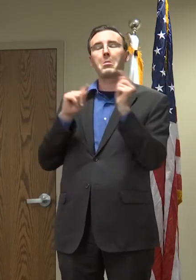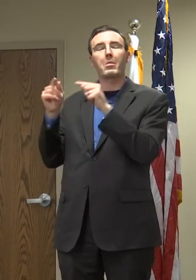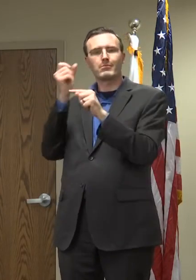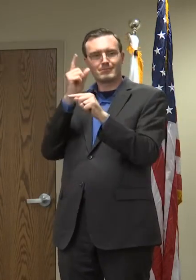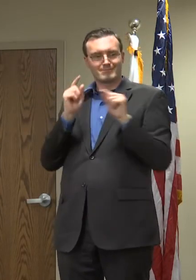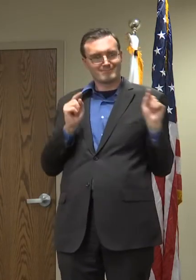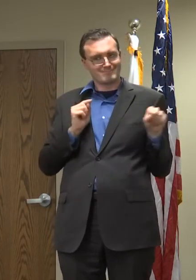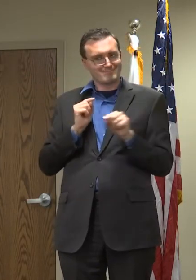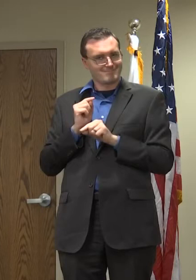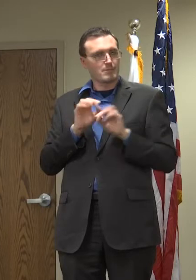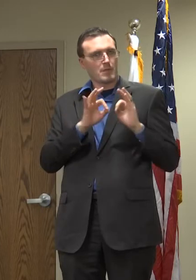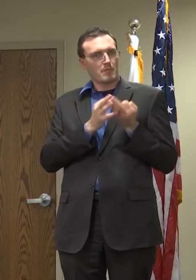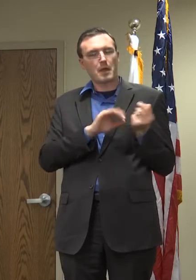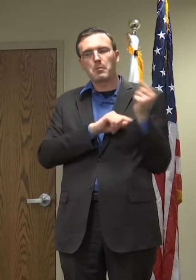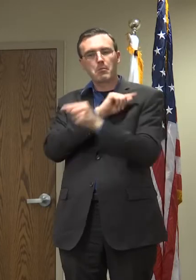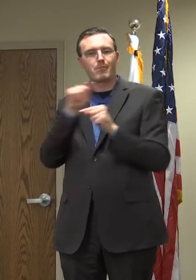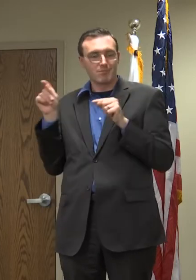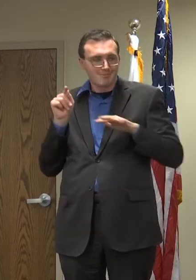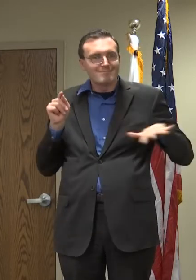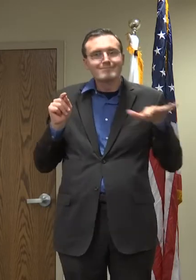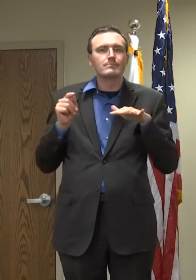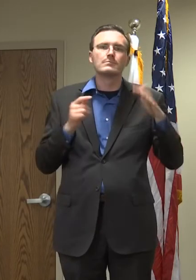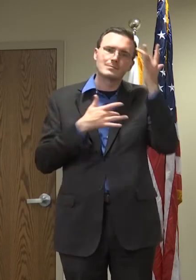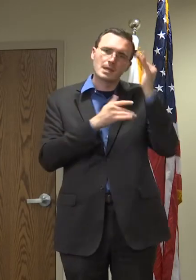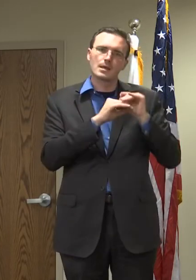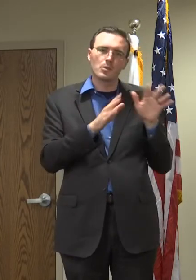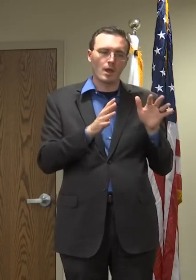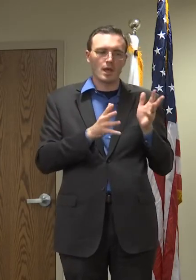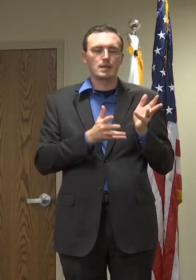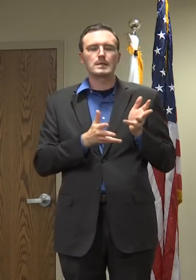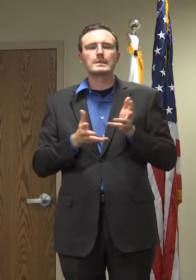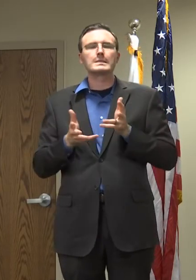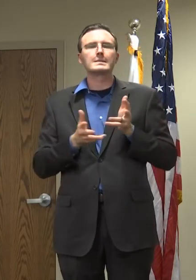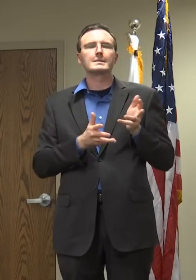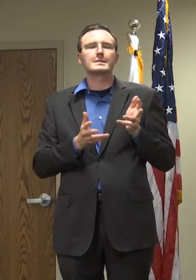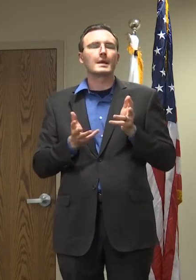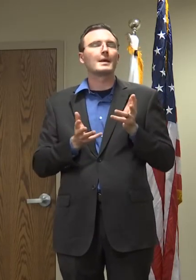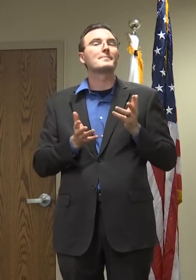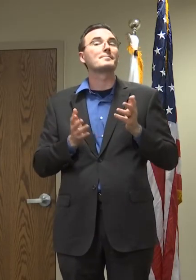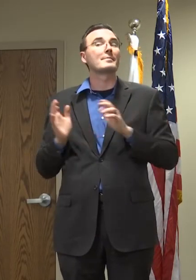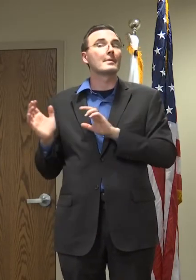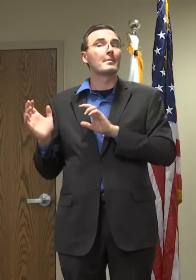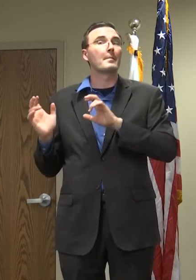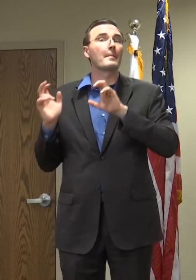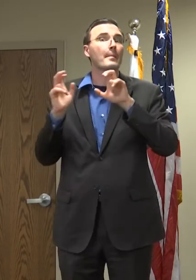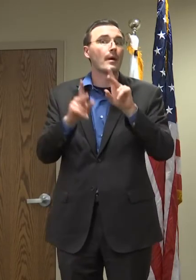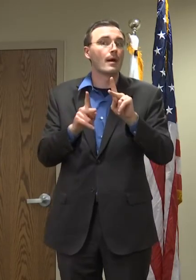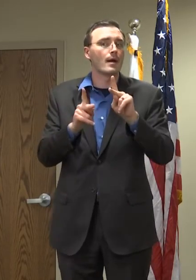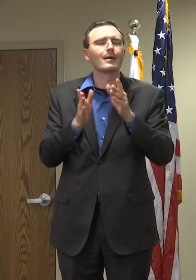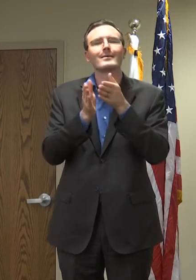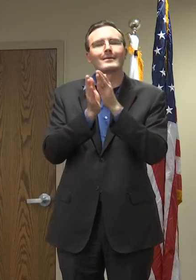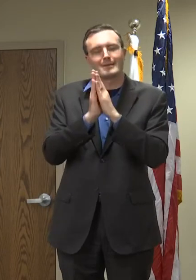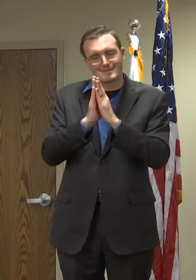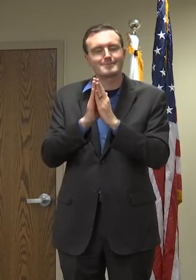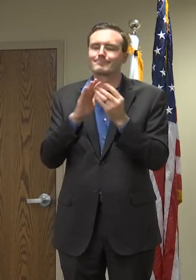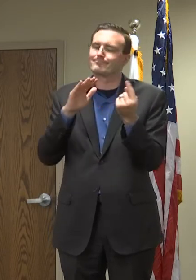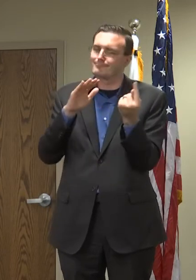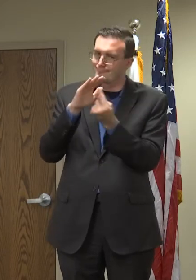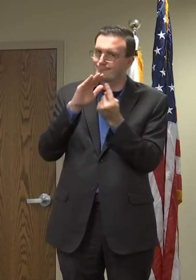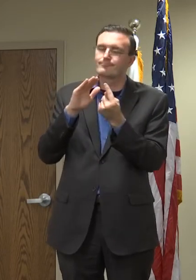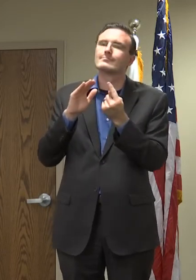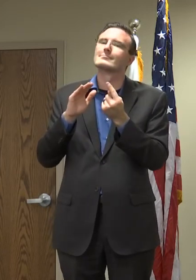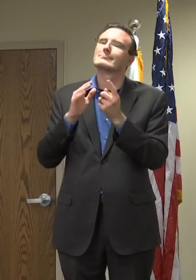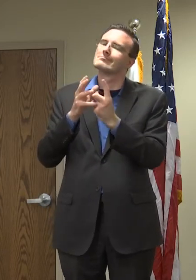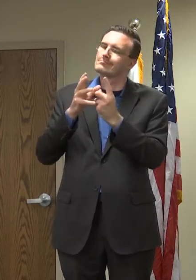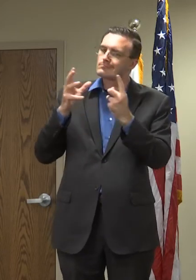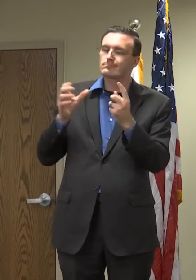you may be asked, we may recommend that you quarantine upon return when you come back, and that you would monitor for 14 days for signs and